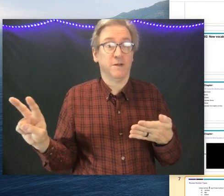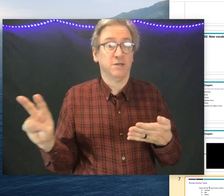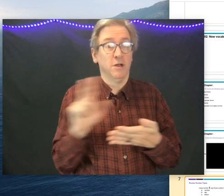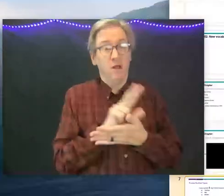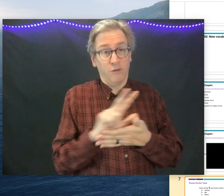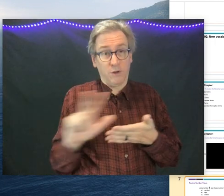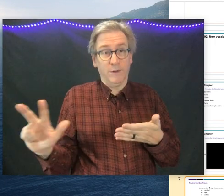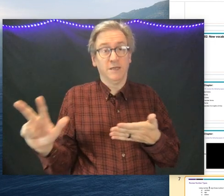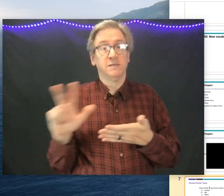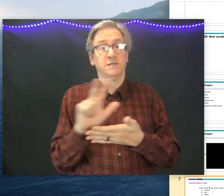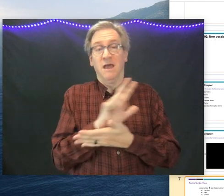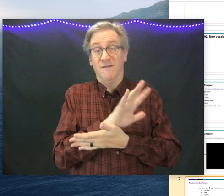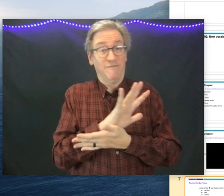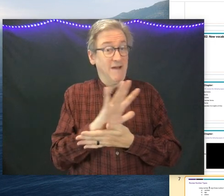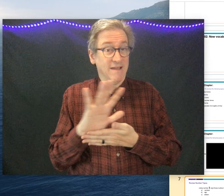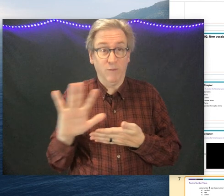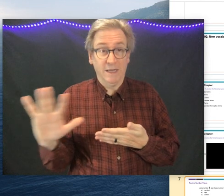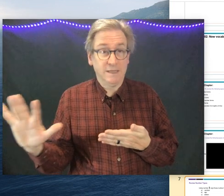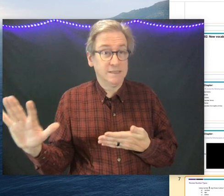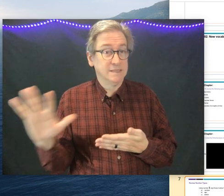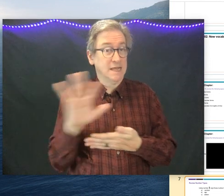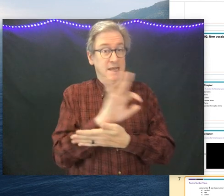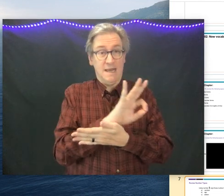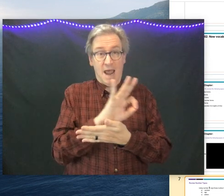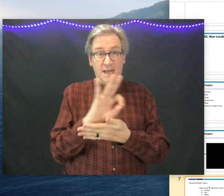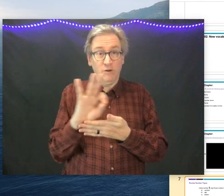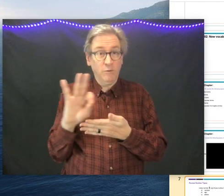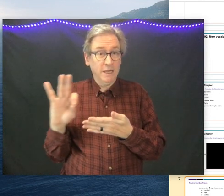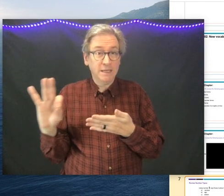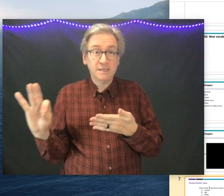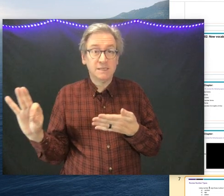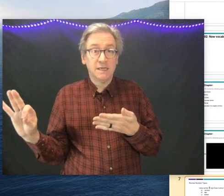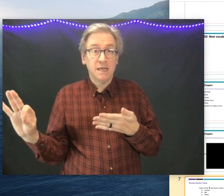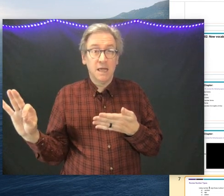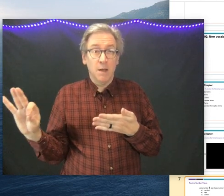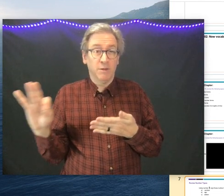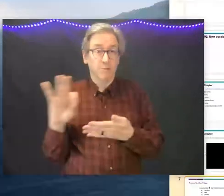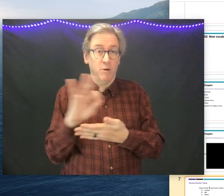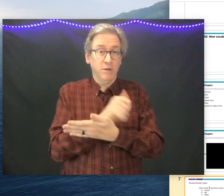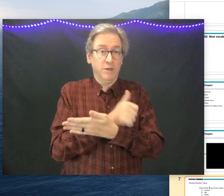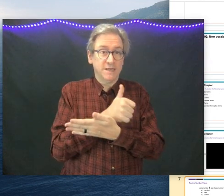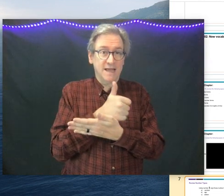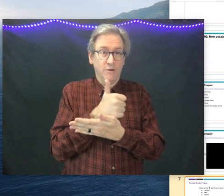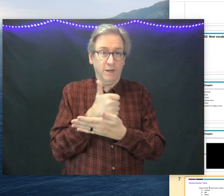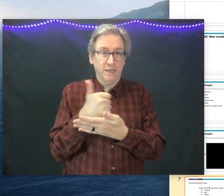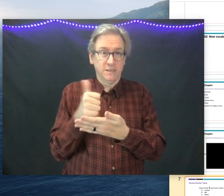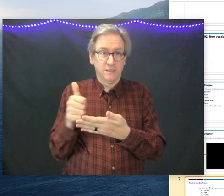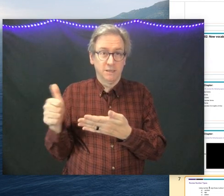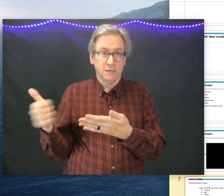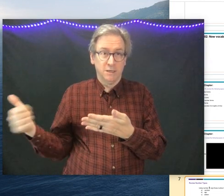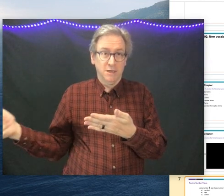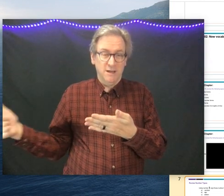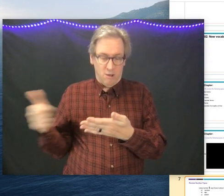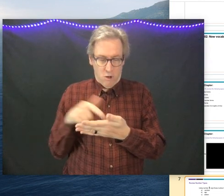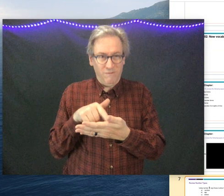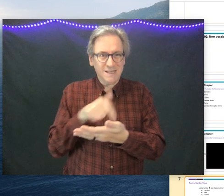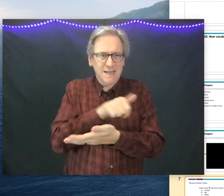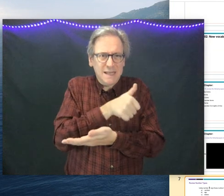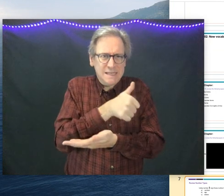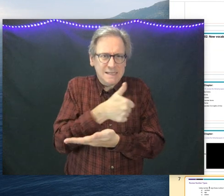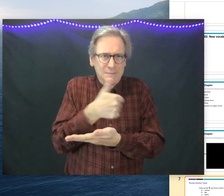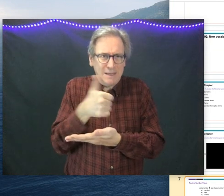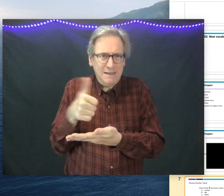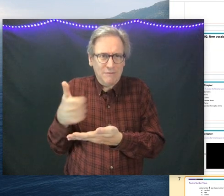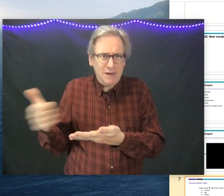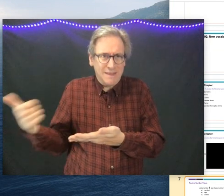the information. 3 weeks, 5 weeks, 9 weeks. But the moment you get to 10 weeks, all of a sudden,